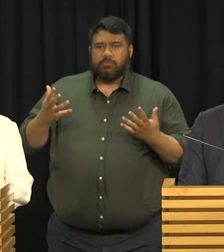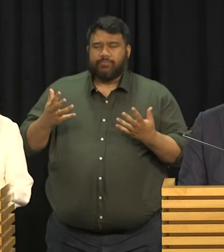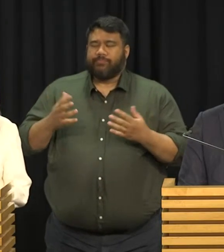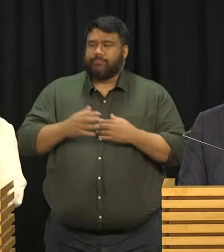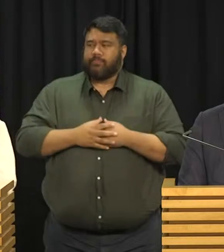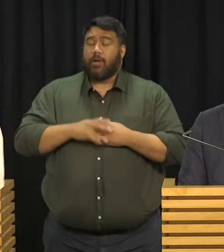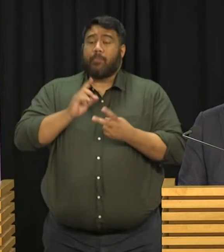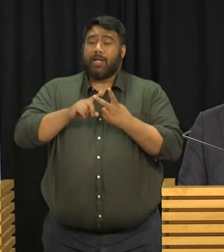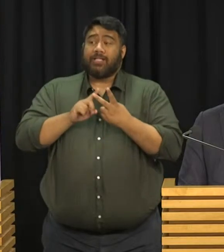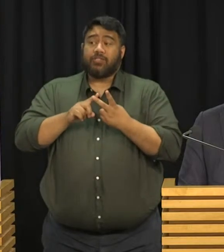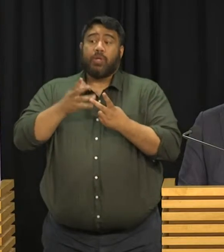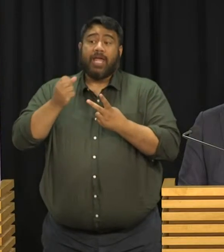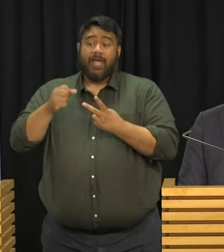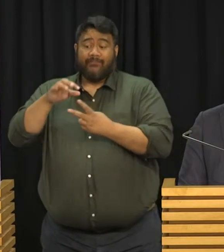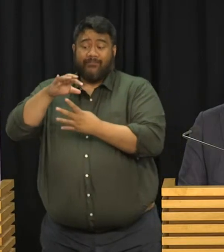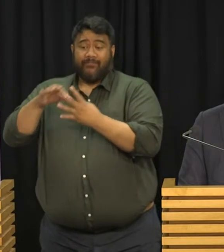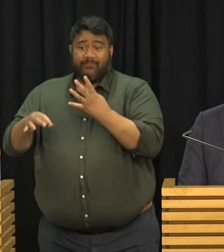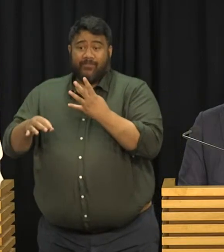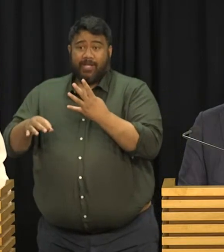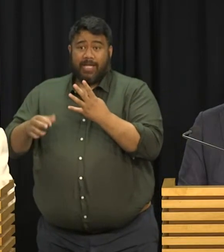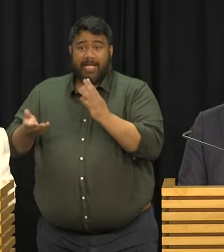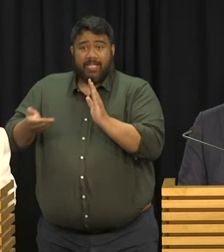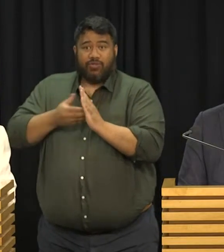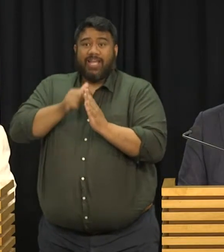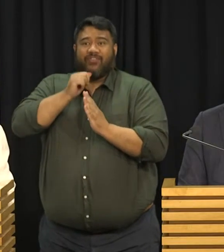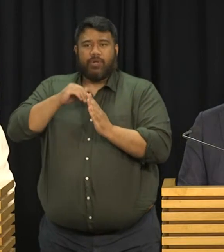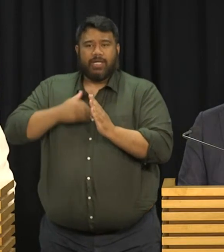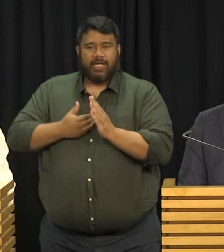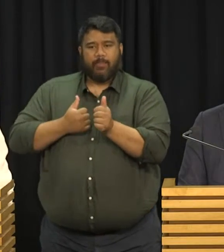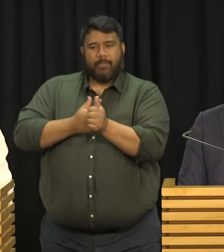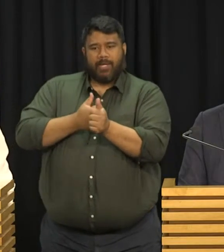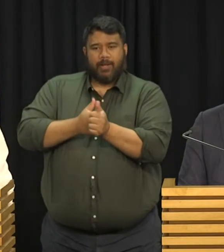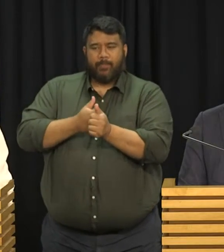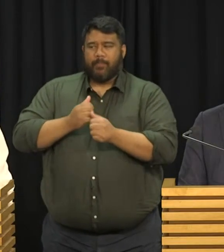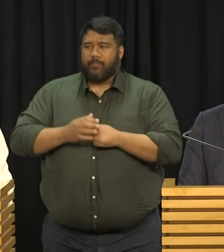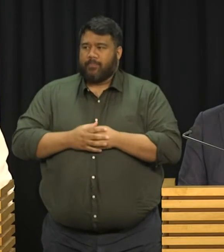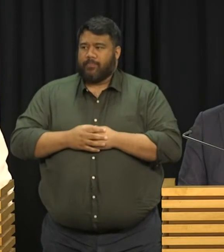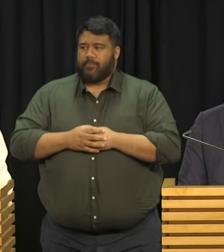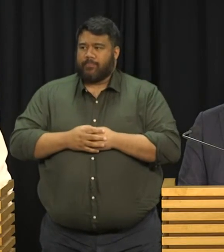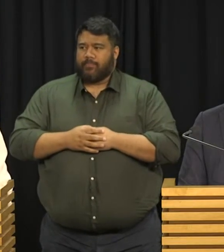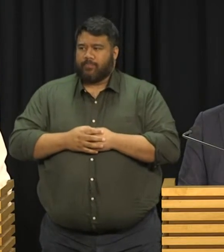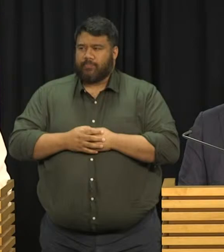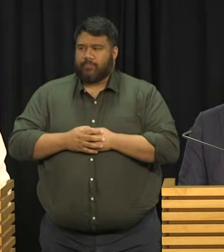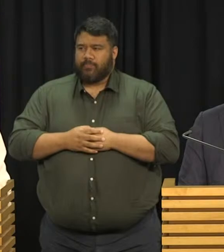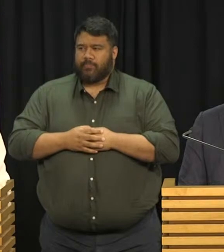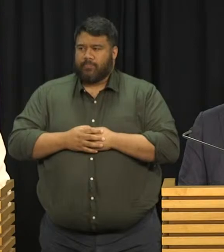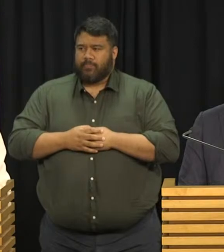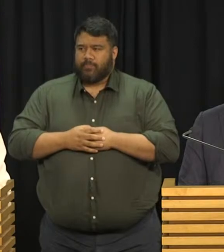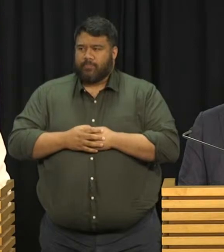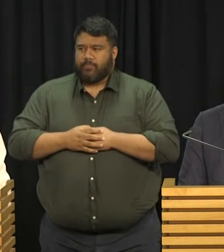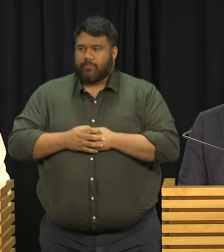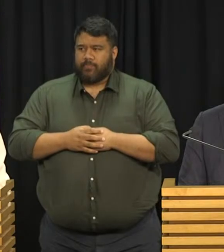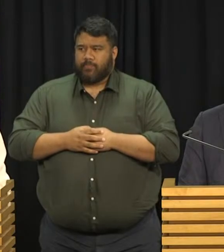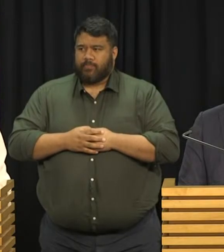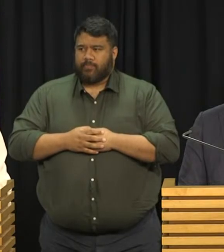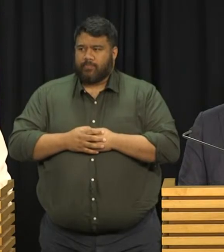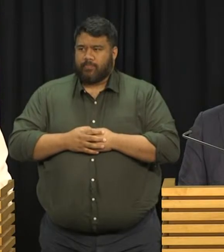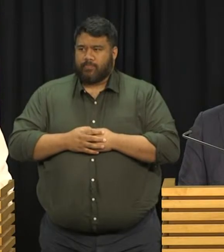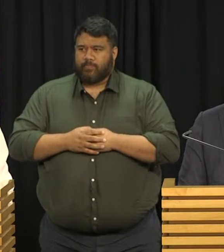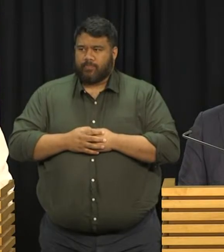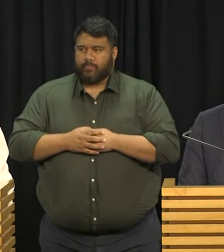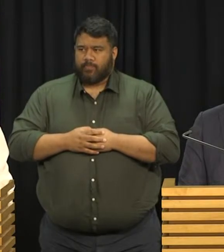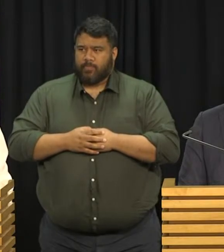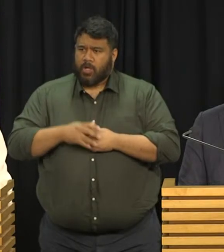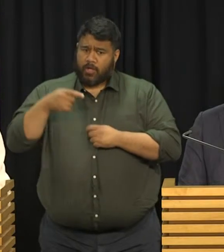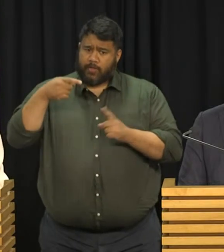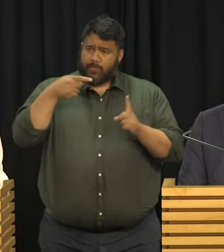What's the sort of pressure to have that rollout plan made public? Was that a factor at all in going for this single vaccine, more